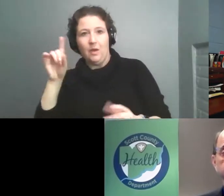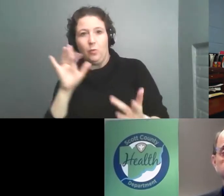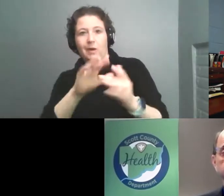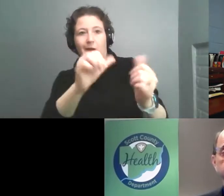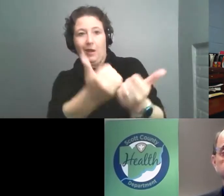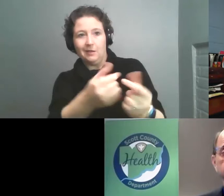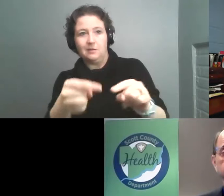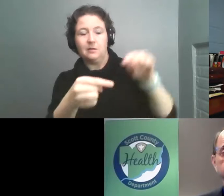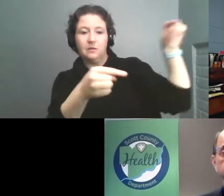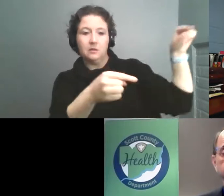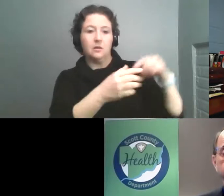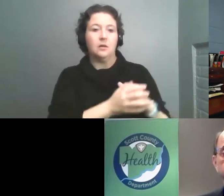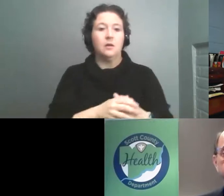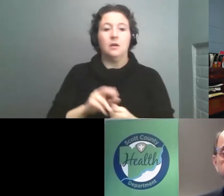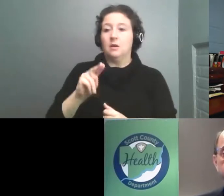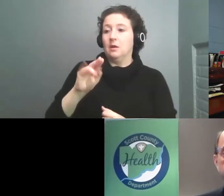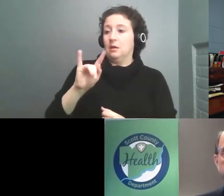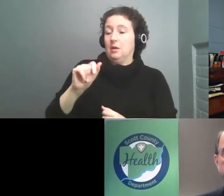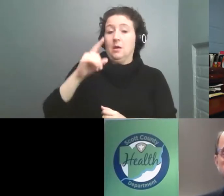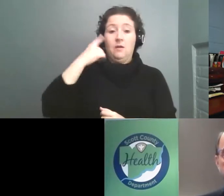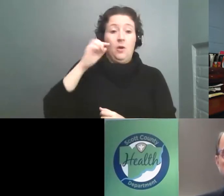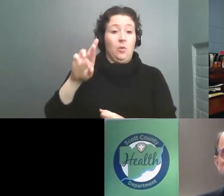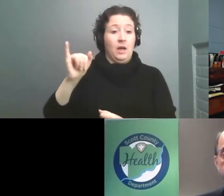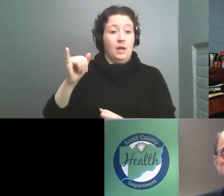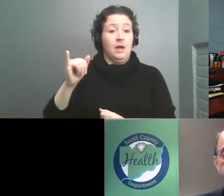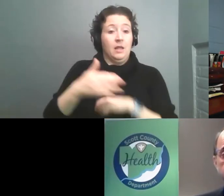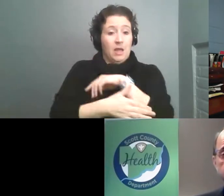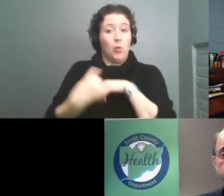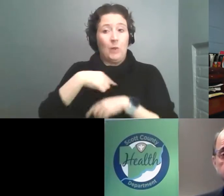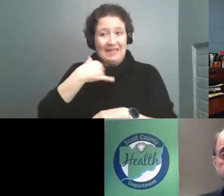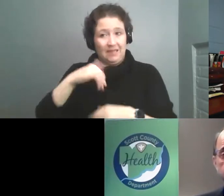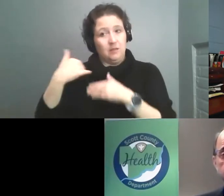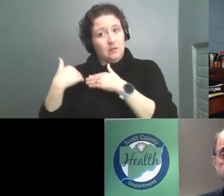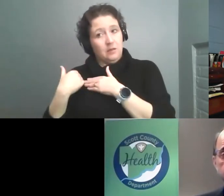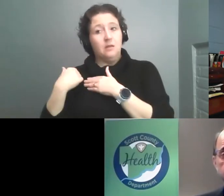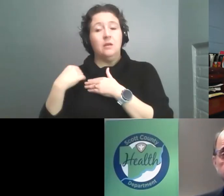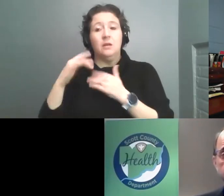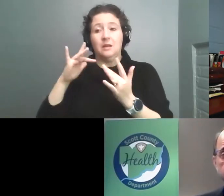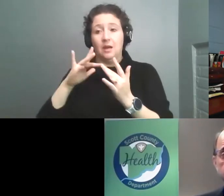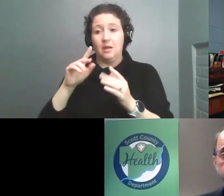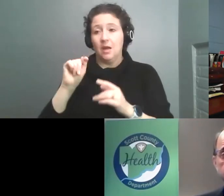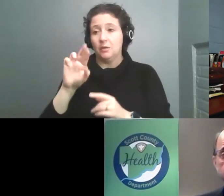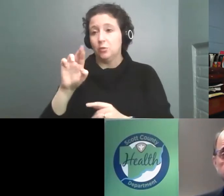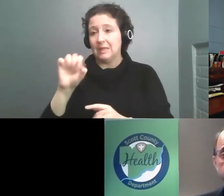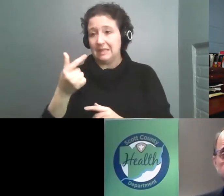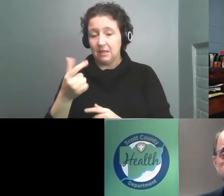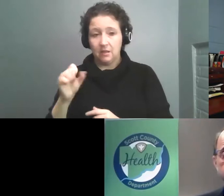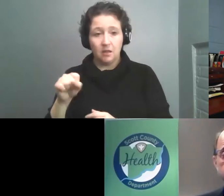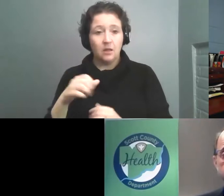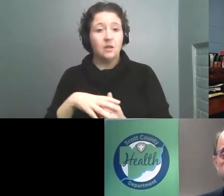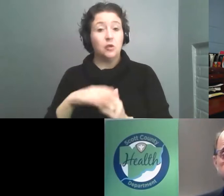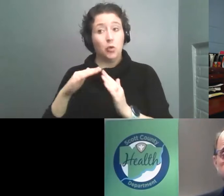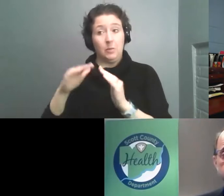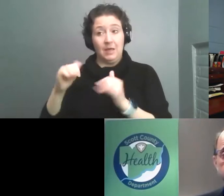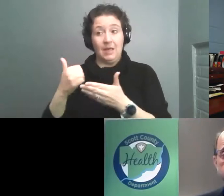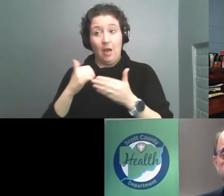Sure, for Rock Island County, we are still doing contact tracing, and so the community can help